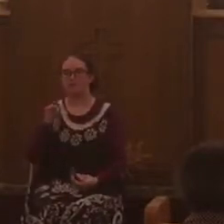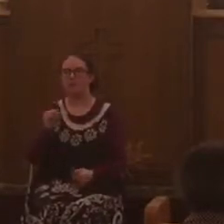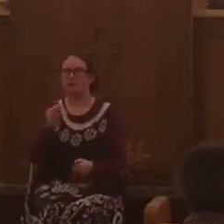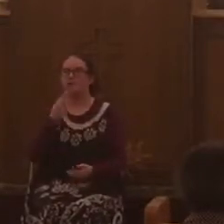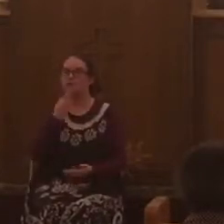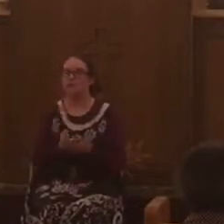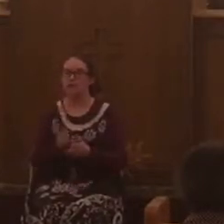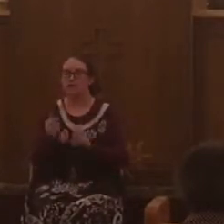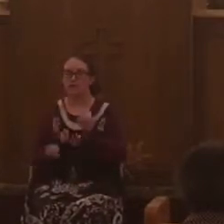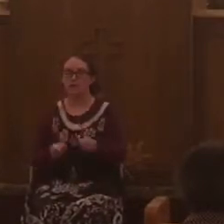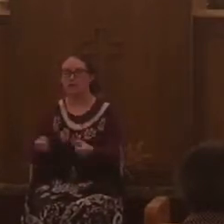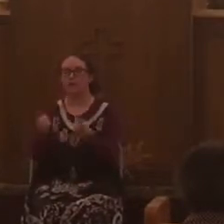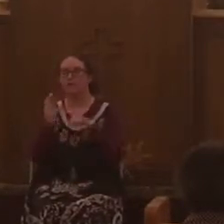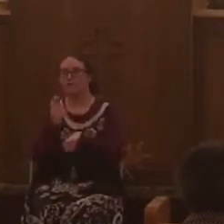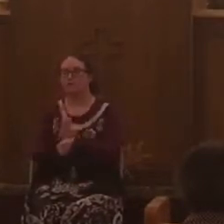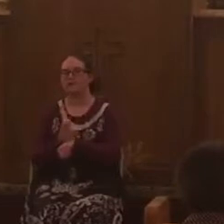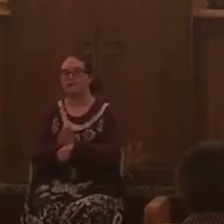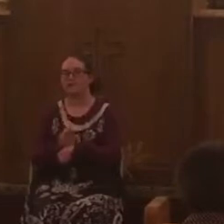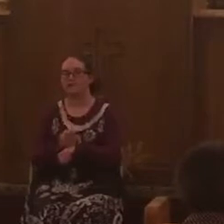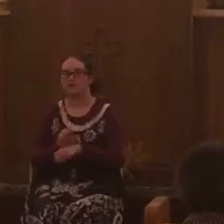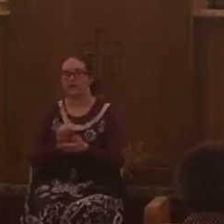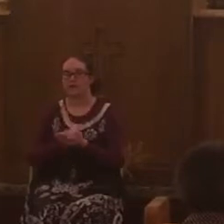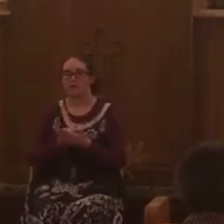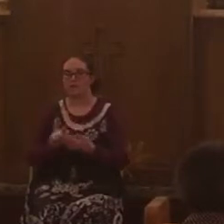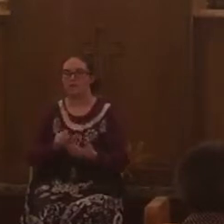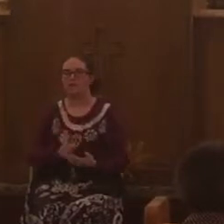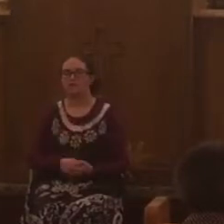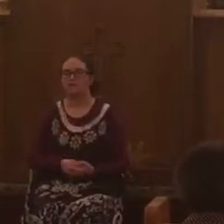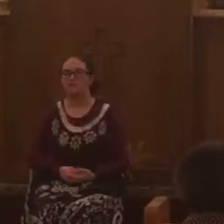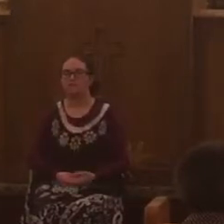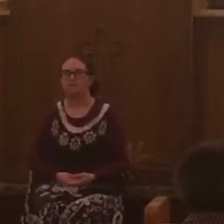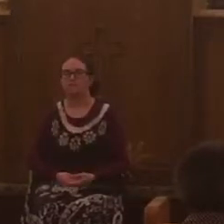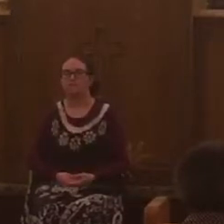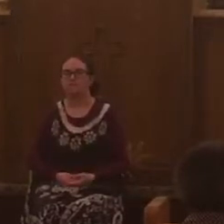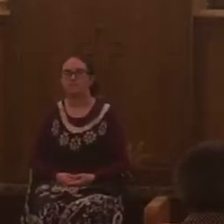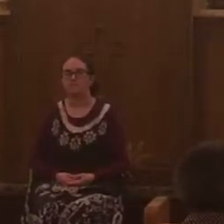the last day's church should be the most powerful enemy on earth.